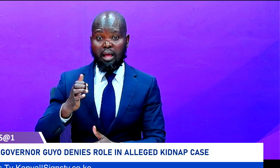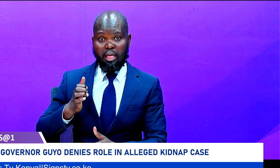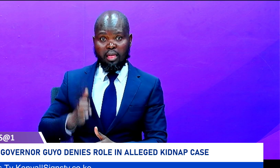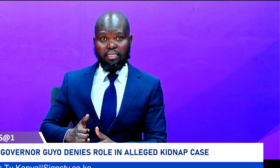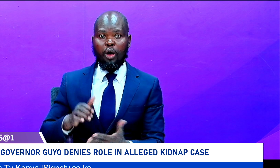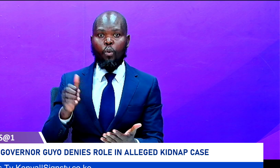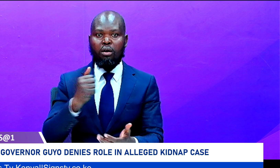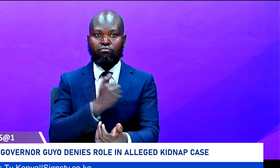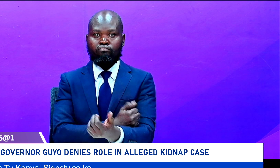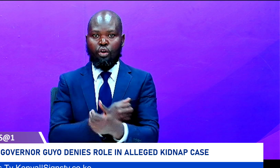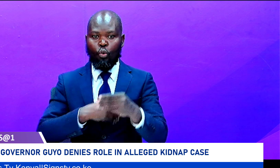Moving on,